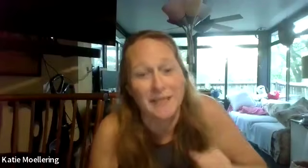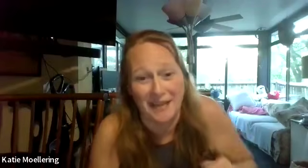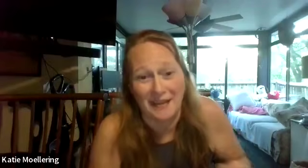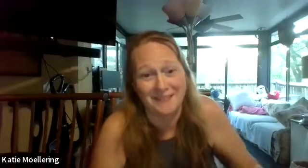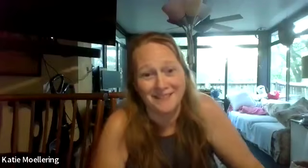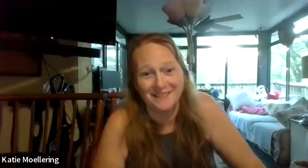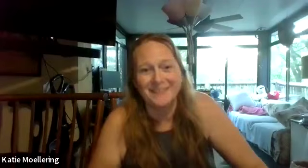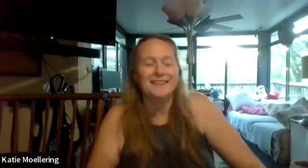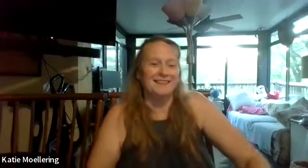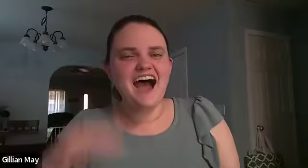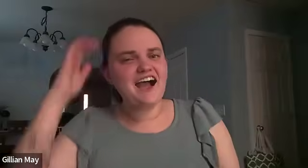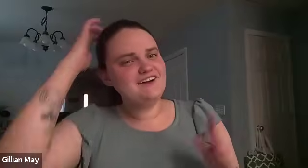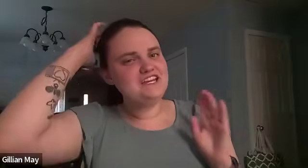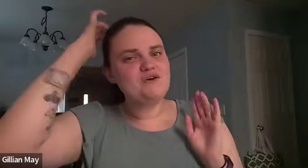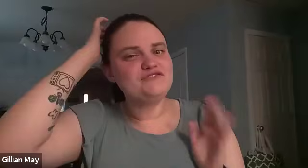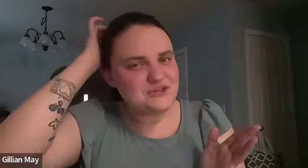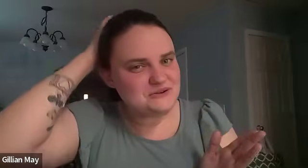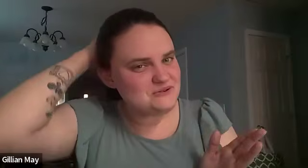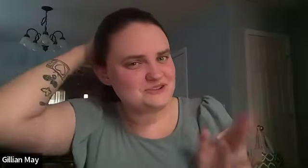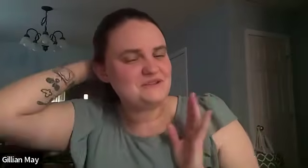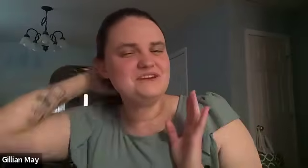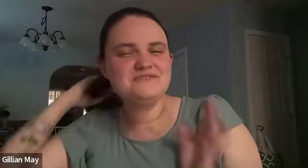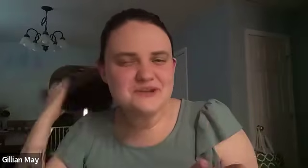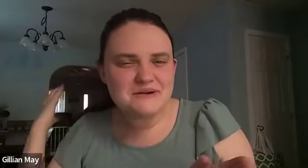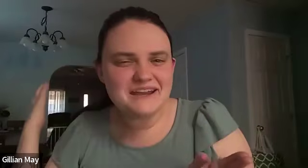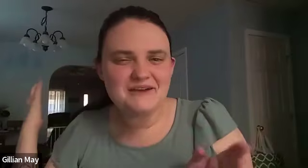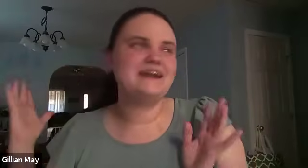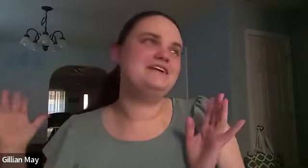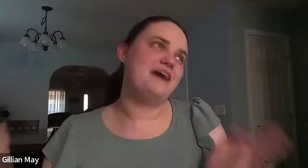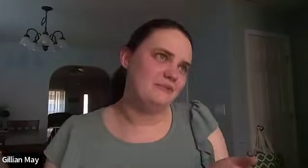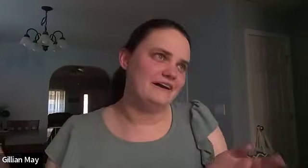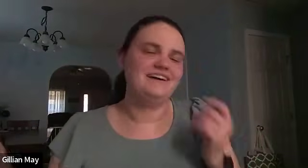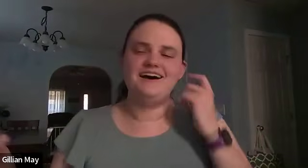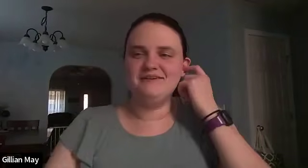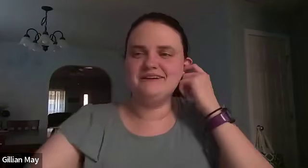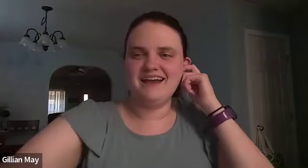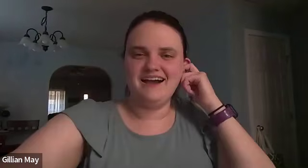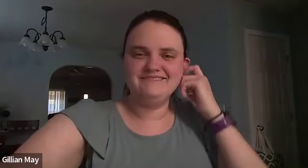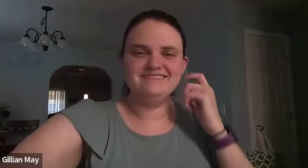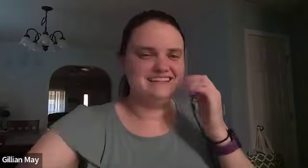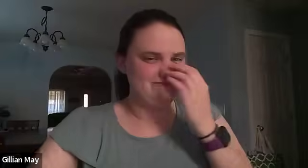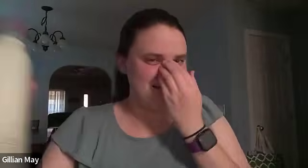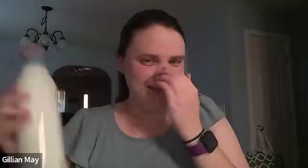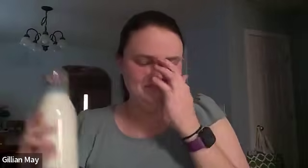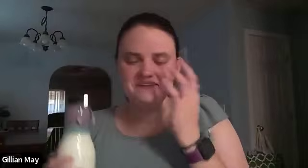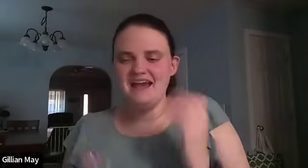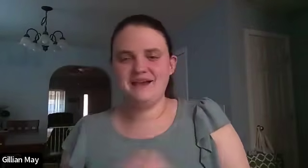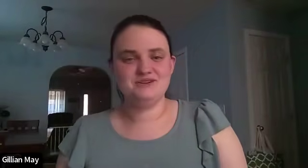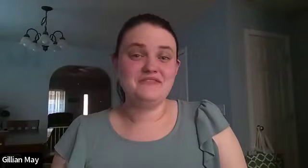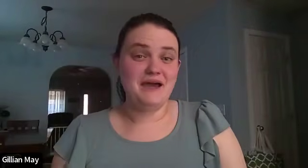cowboy signs so I I can only learn know a some. few. There's only a few I know, but I know cowboy. But yeah, it's funny. I'm sorry, that